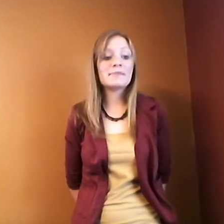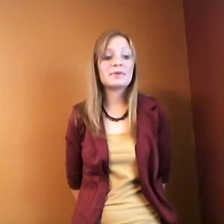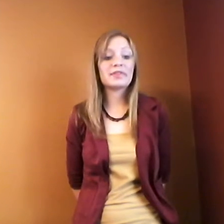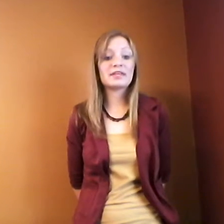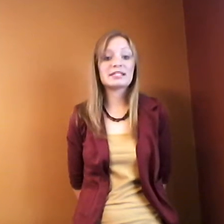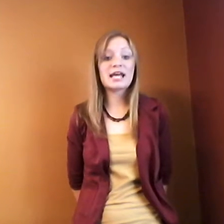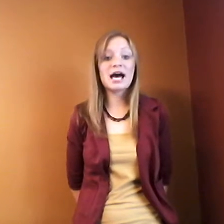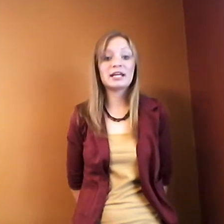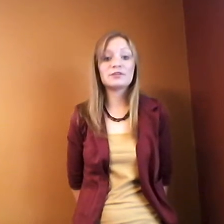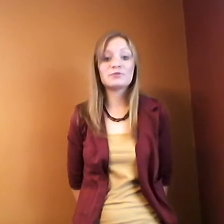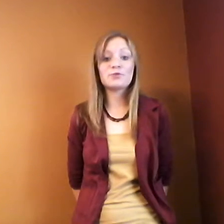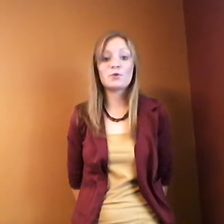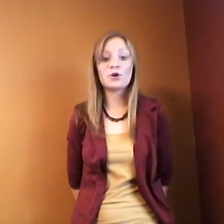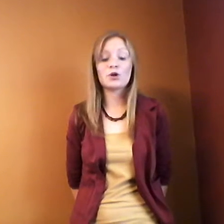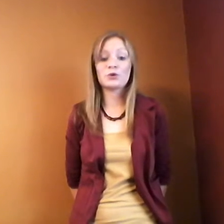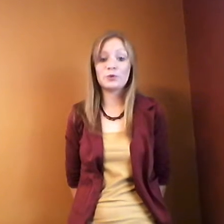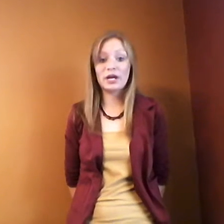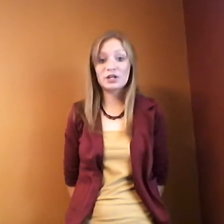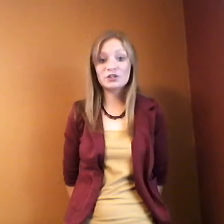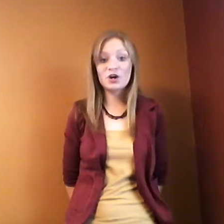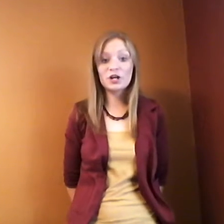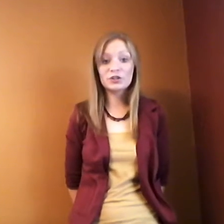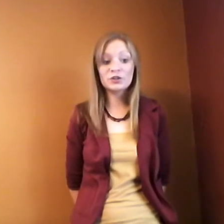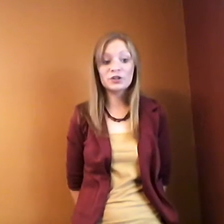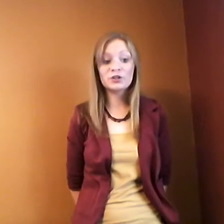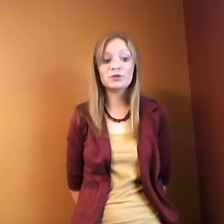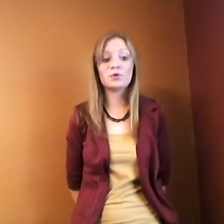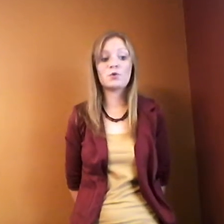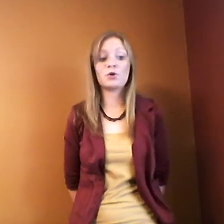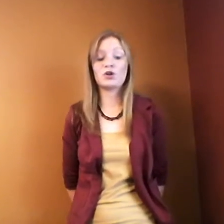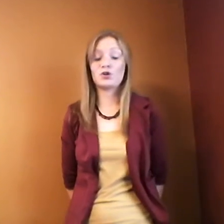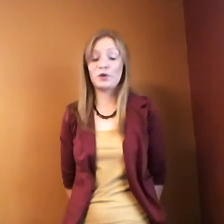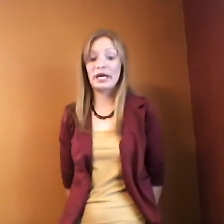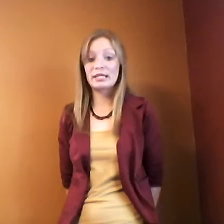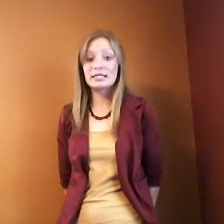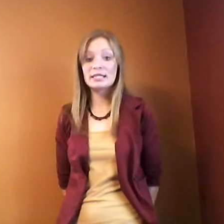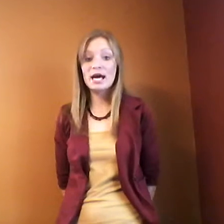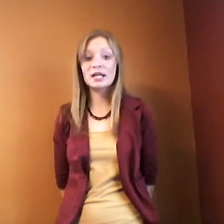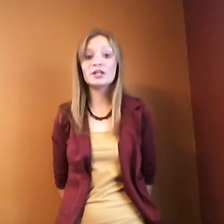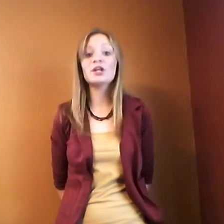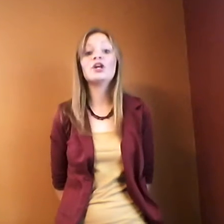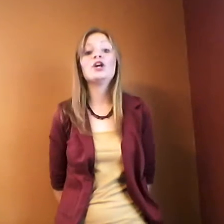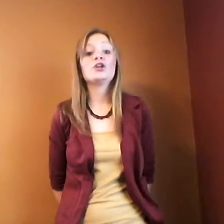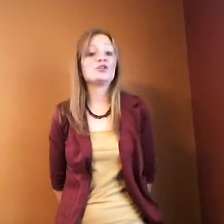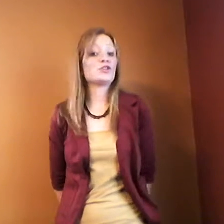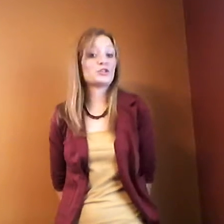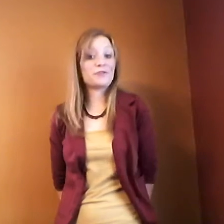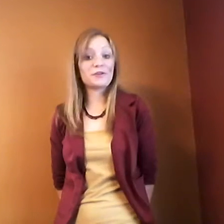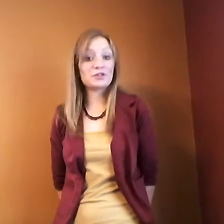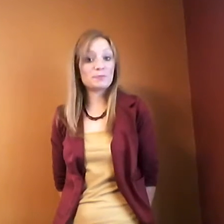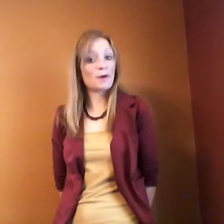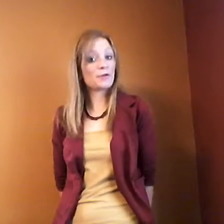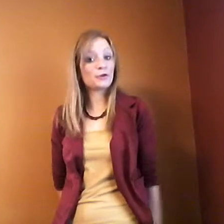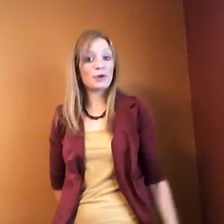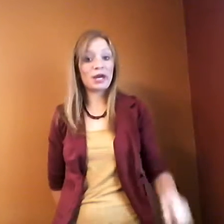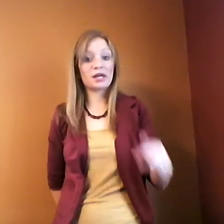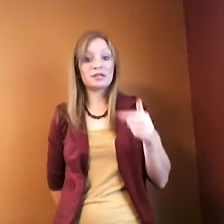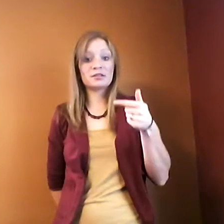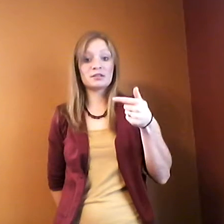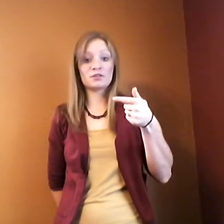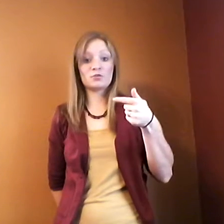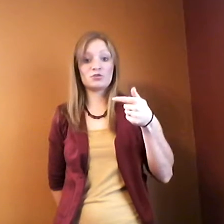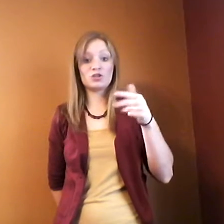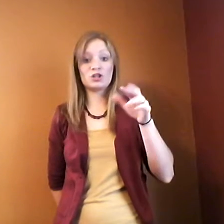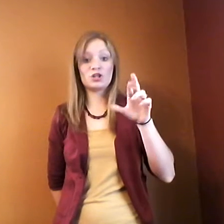The sign for granddaughter or grandson, you just finger spell the grand, so G-R-A-N-D,